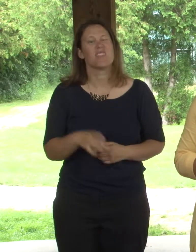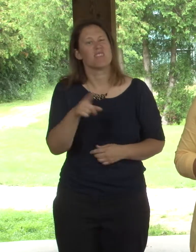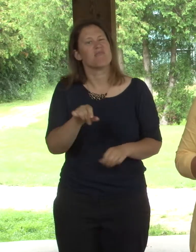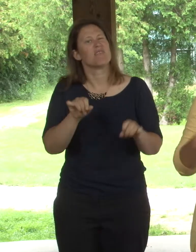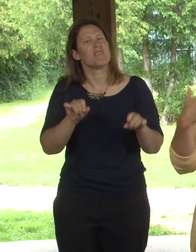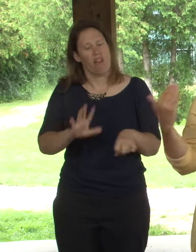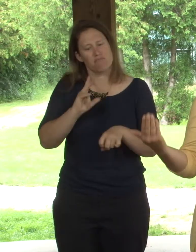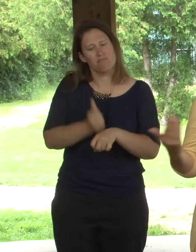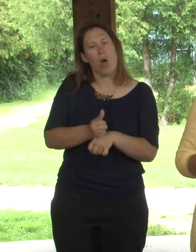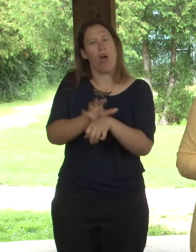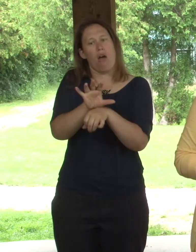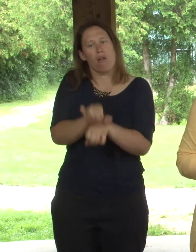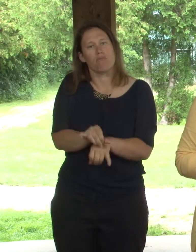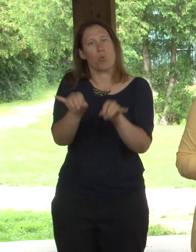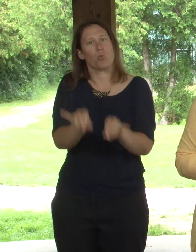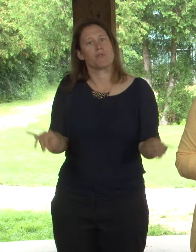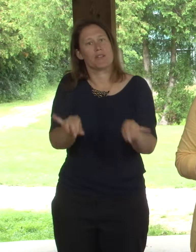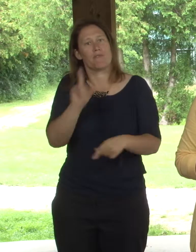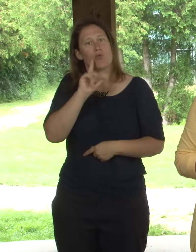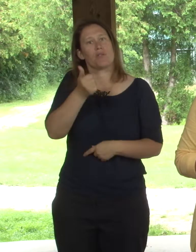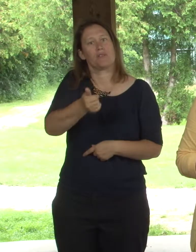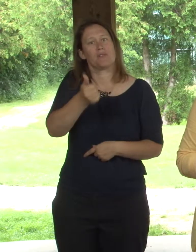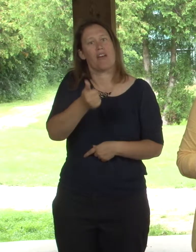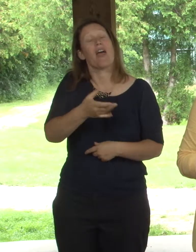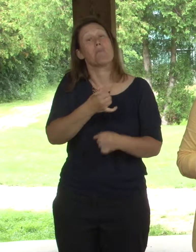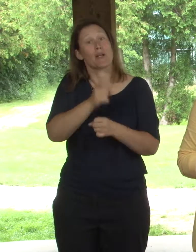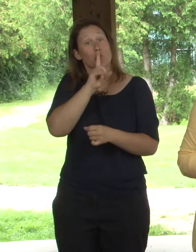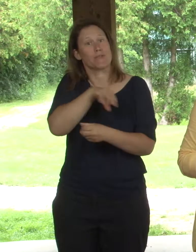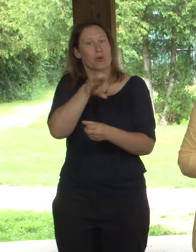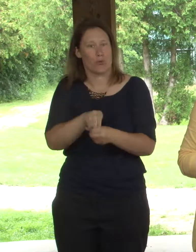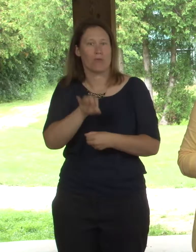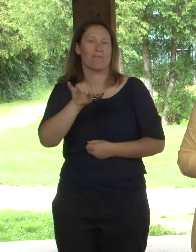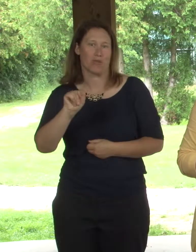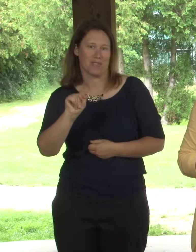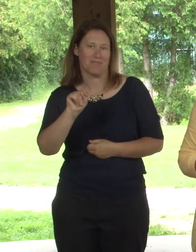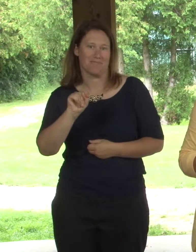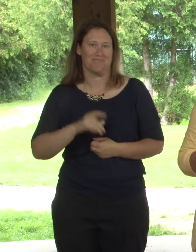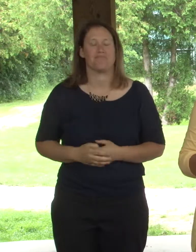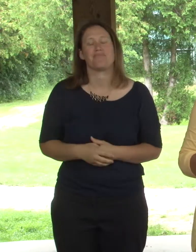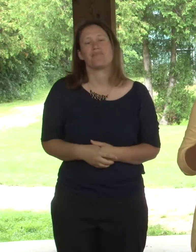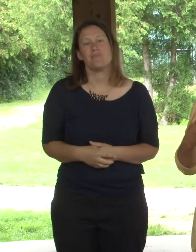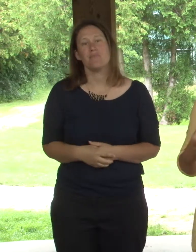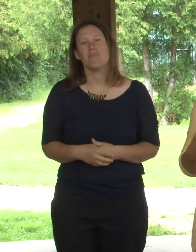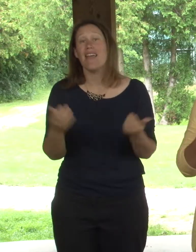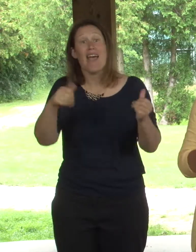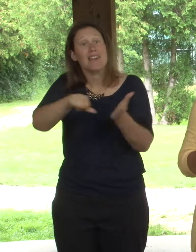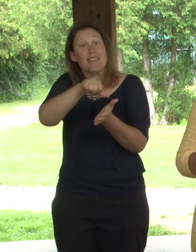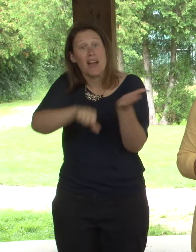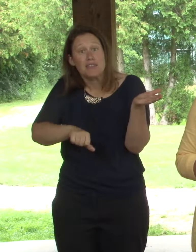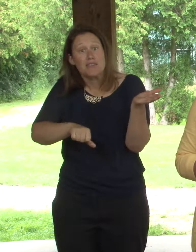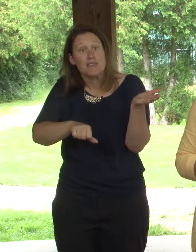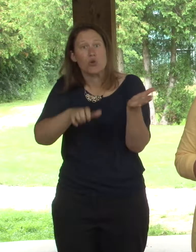regular routine, especially as we age. Clean, a cut and a scrape